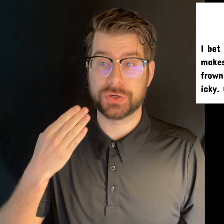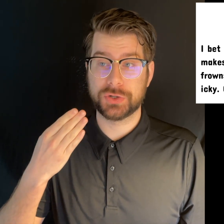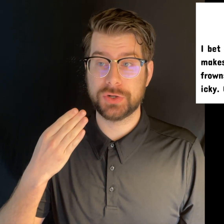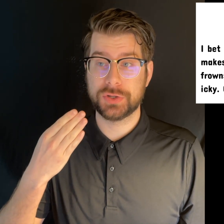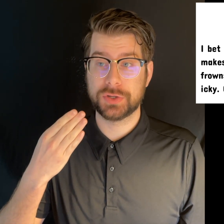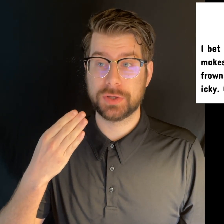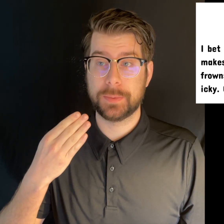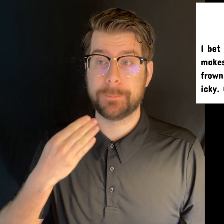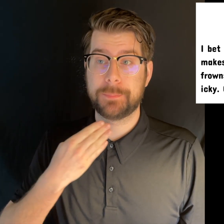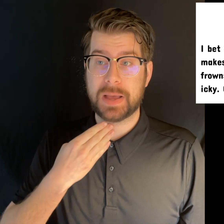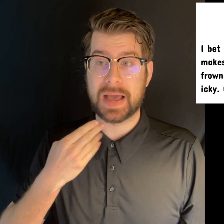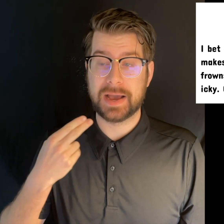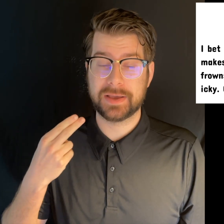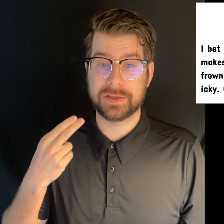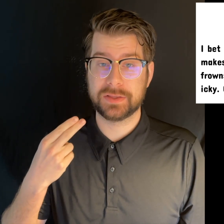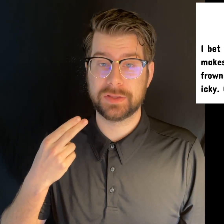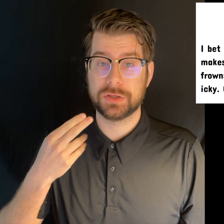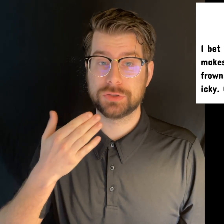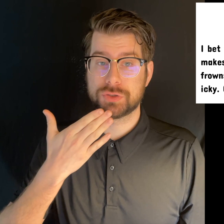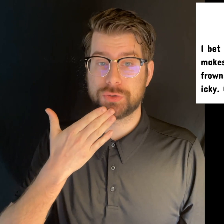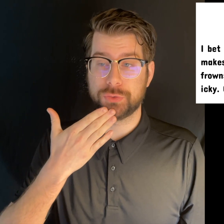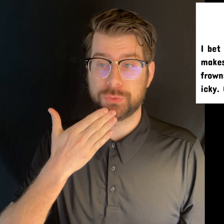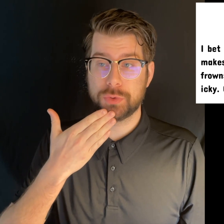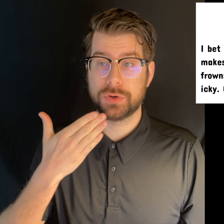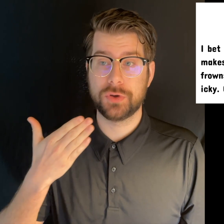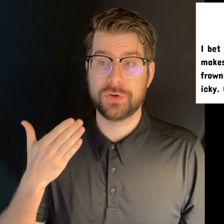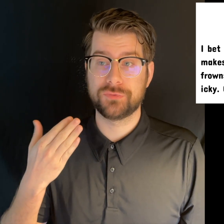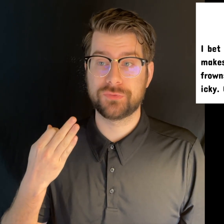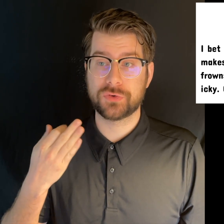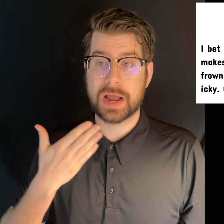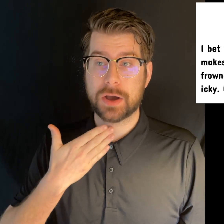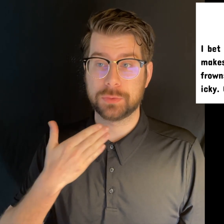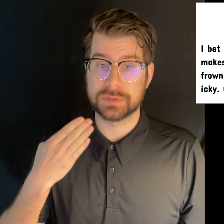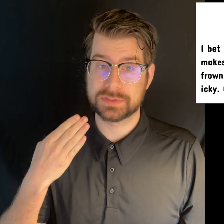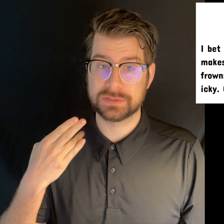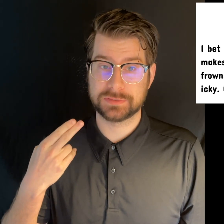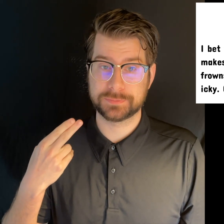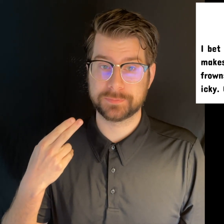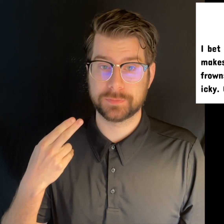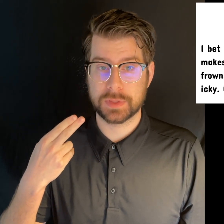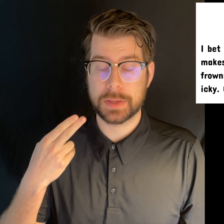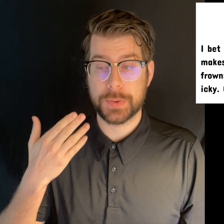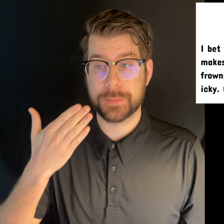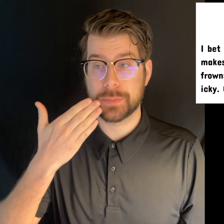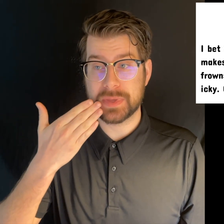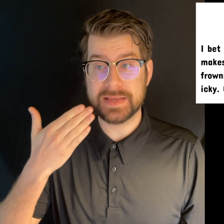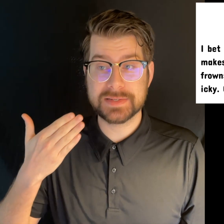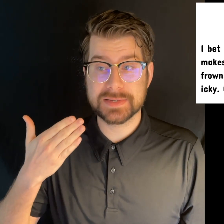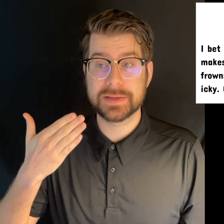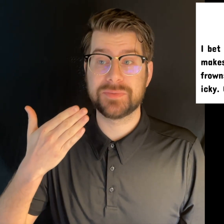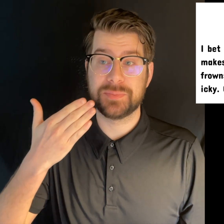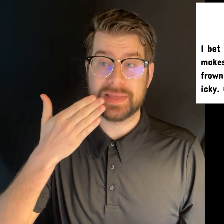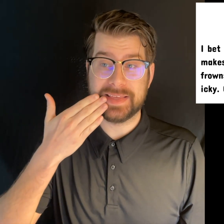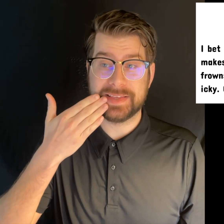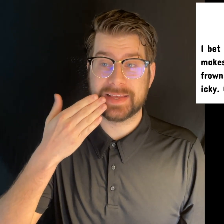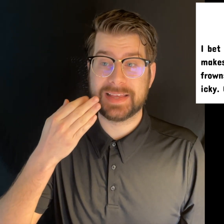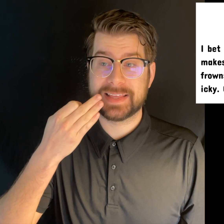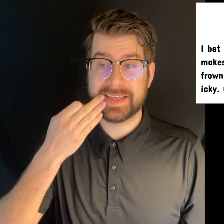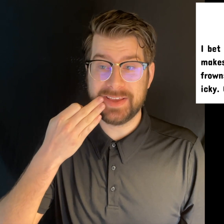turn back to frowns. Meet me